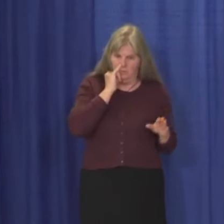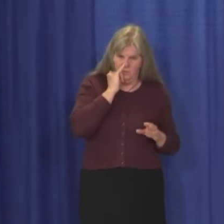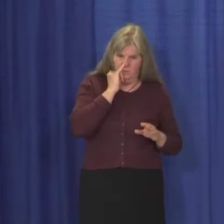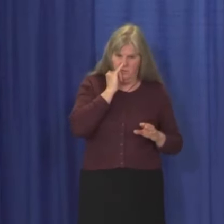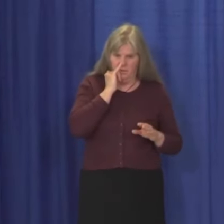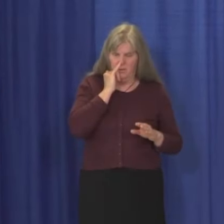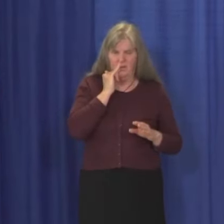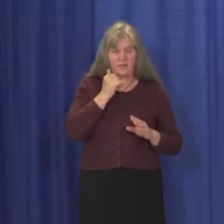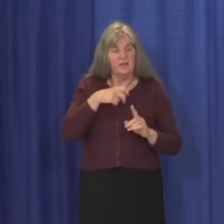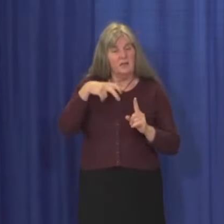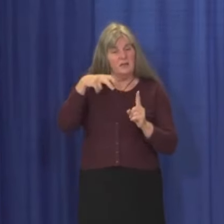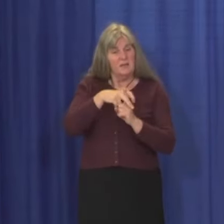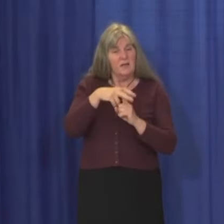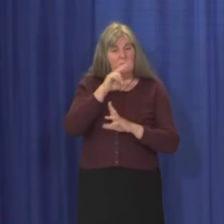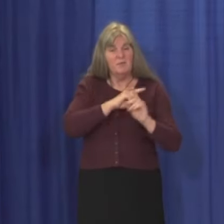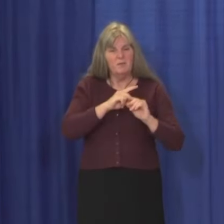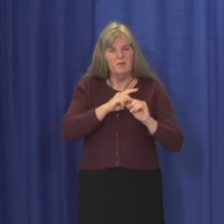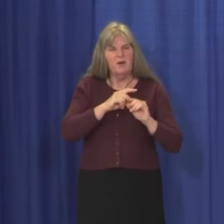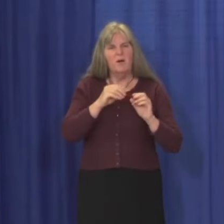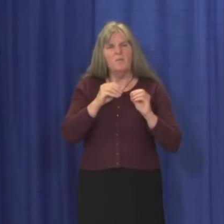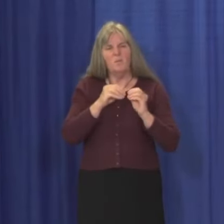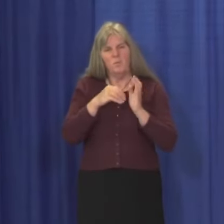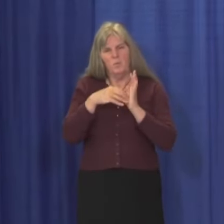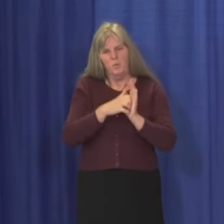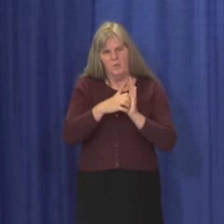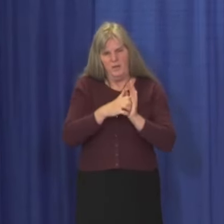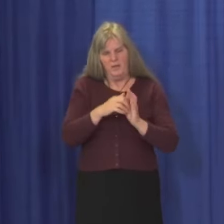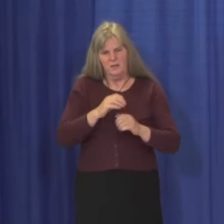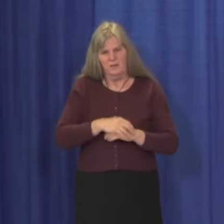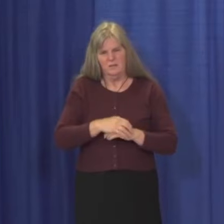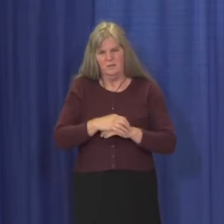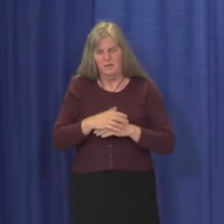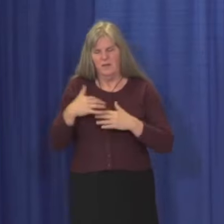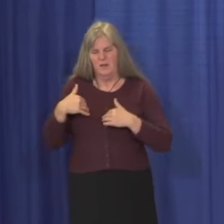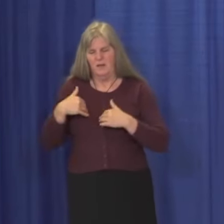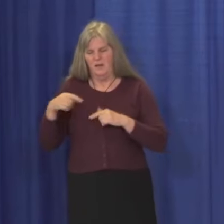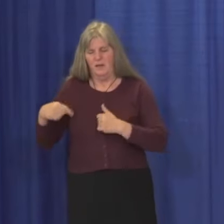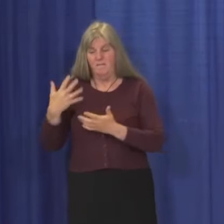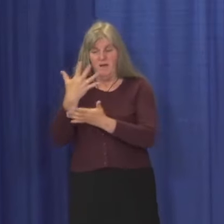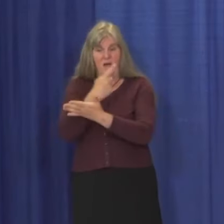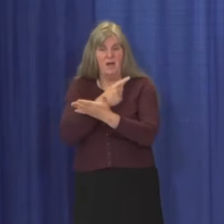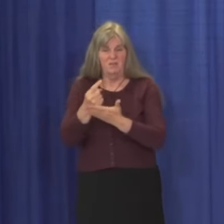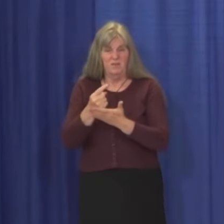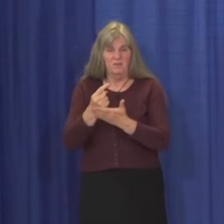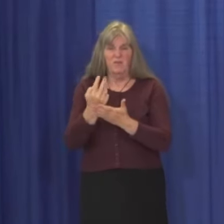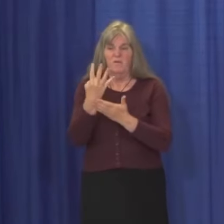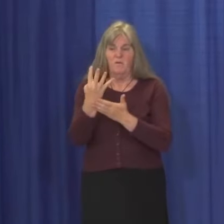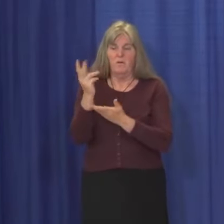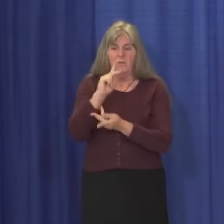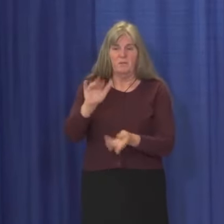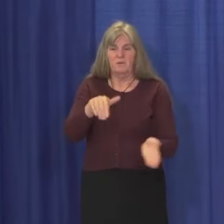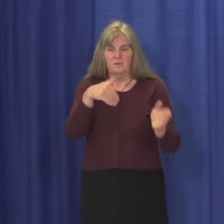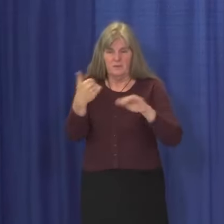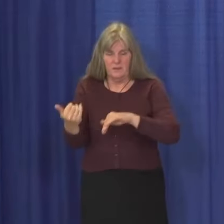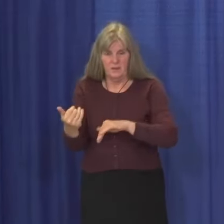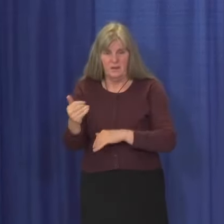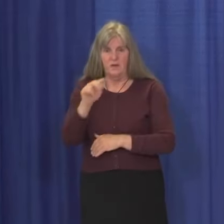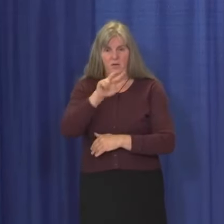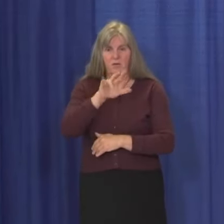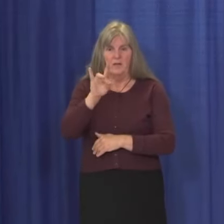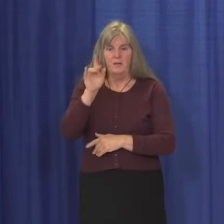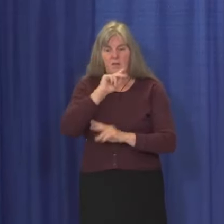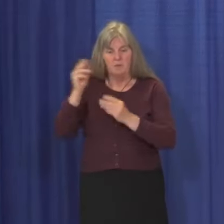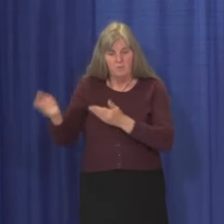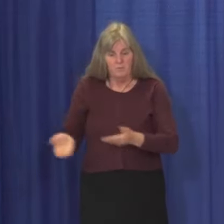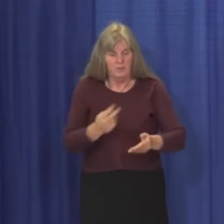were most susceptible. In 5 weeks, we have lost 4 more Yukoners, seen 38 people